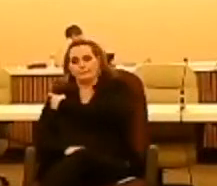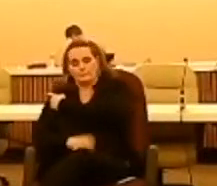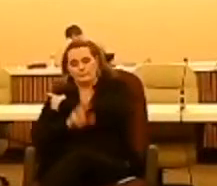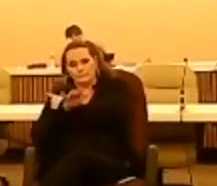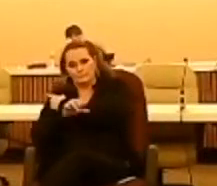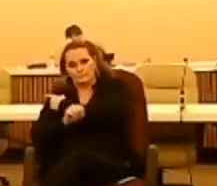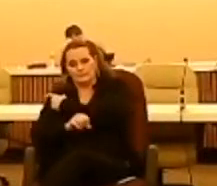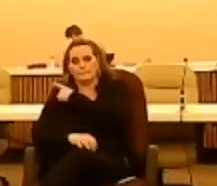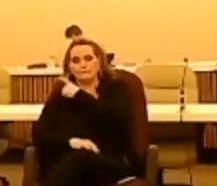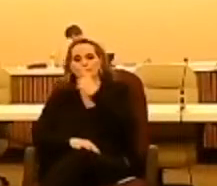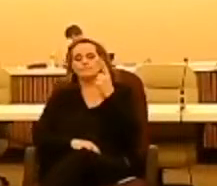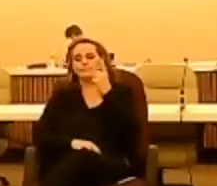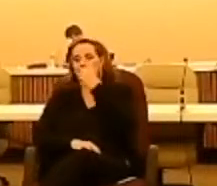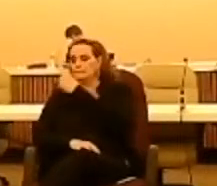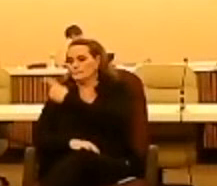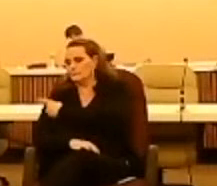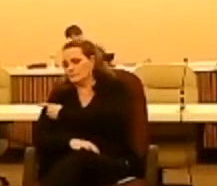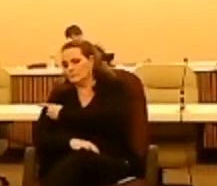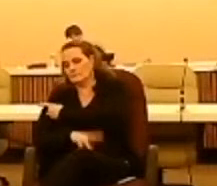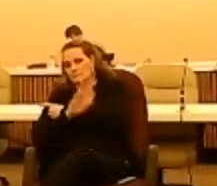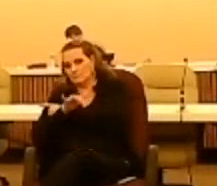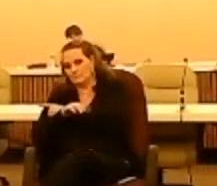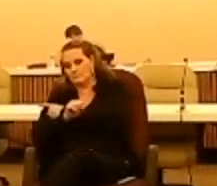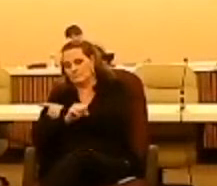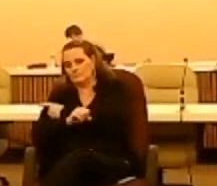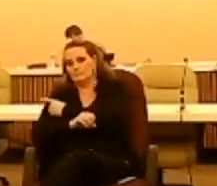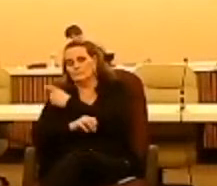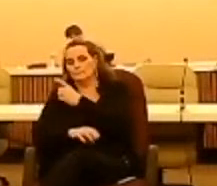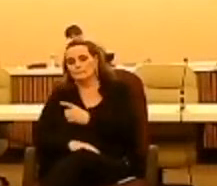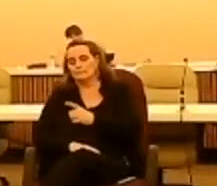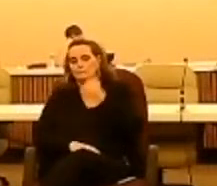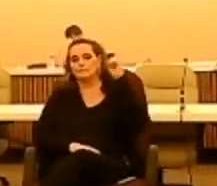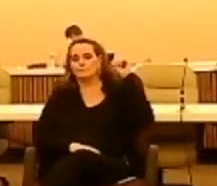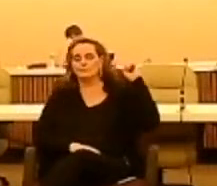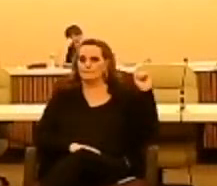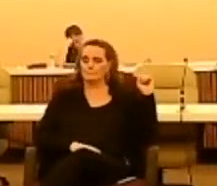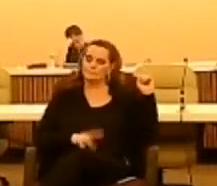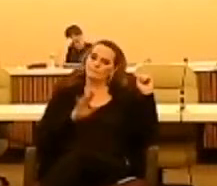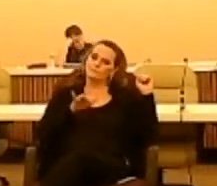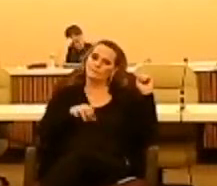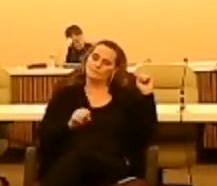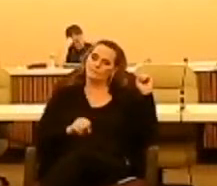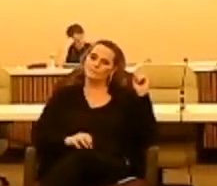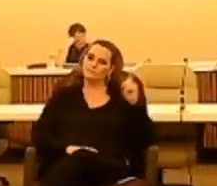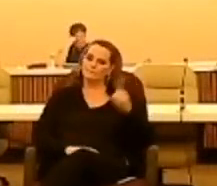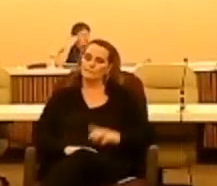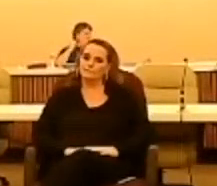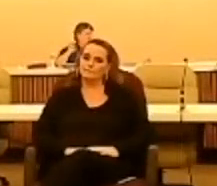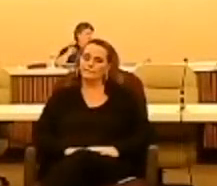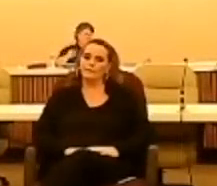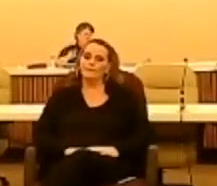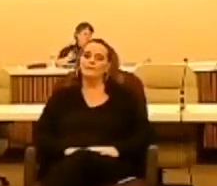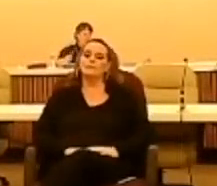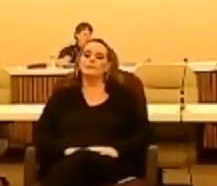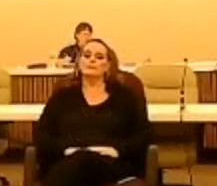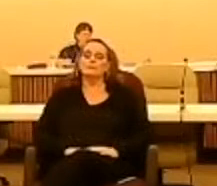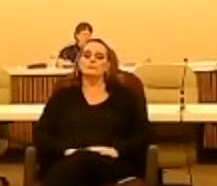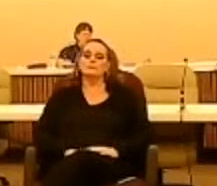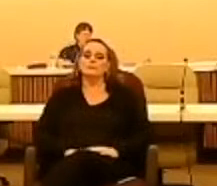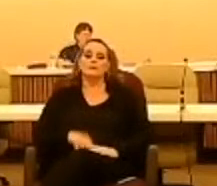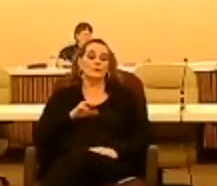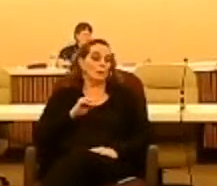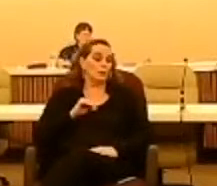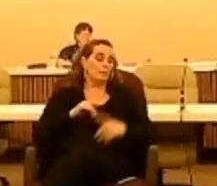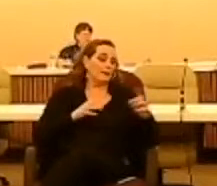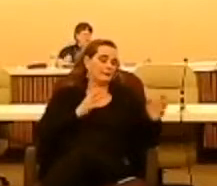Safranik, Aye. Councilmember Bolzner, Aye. Supervisor Schultz. Aye. So Mike, if you want